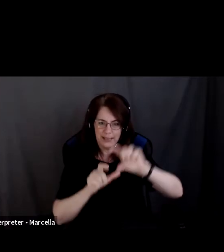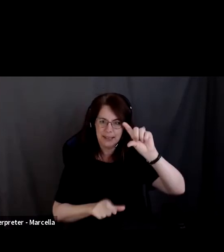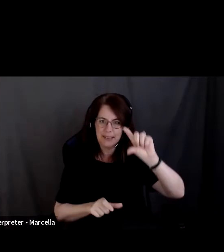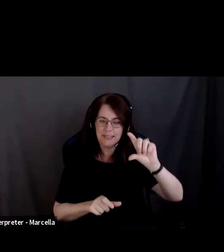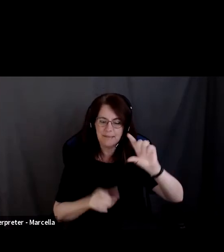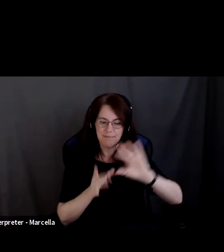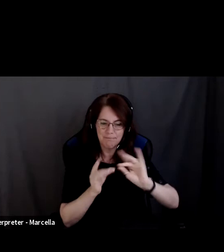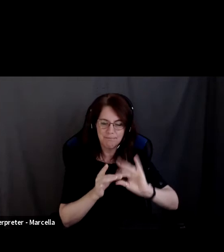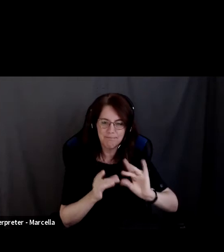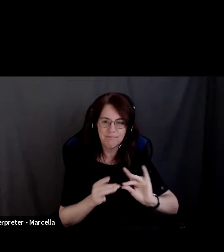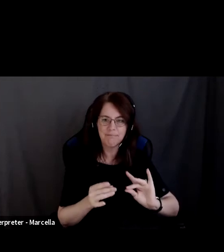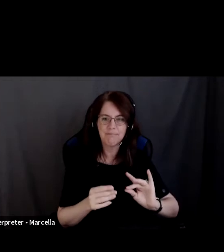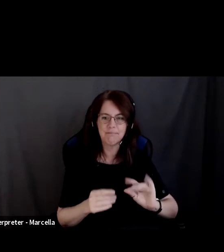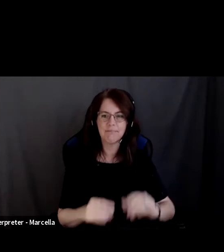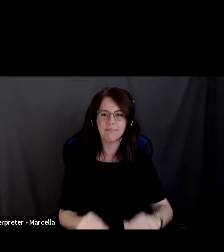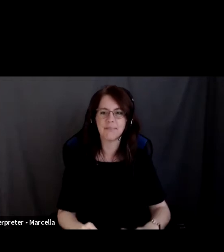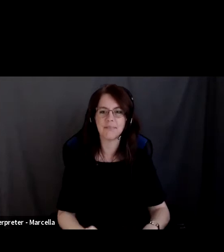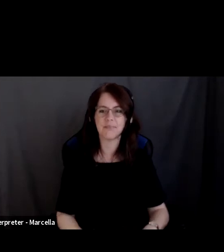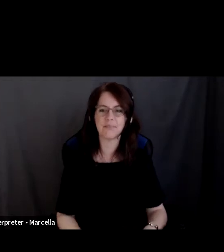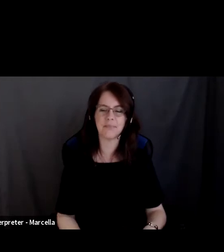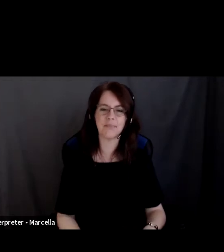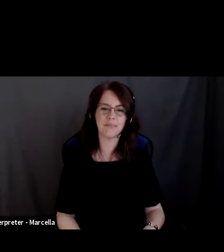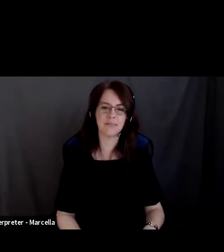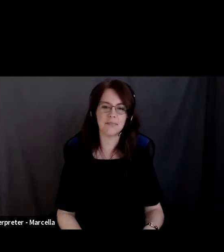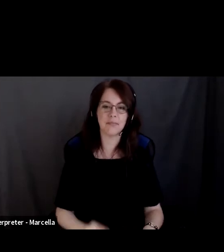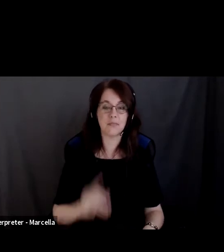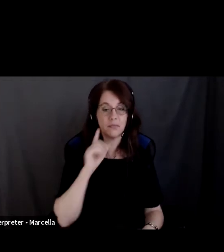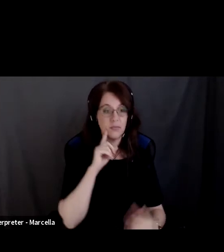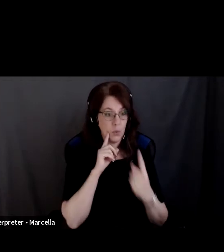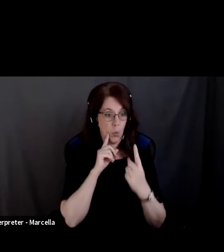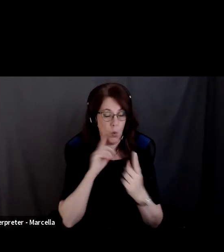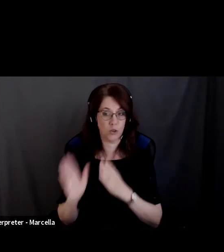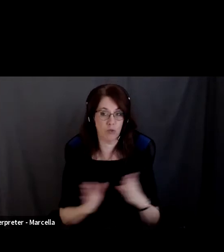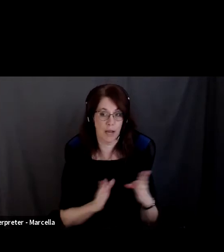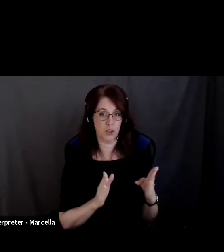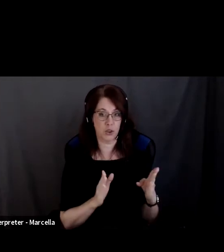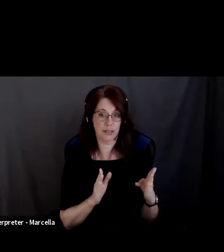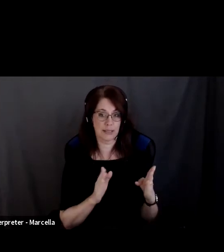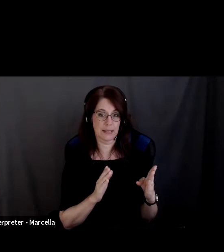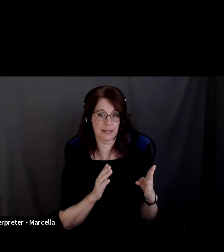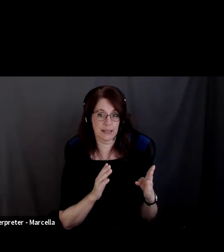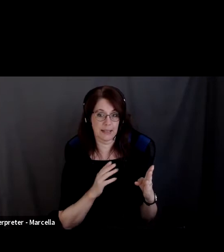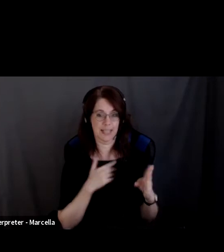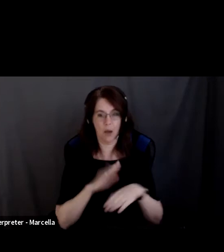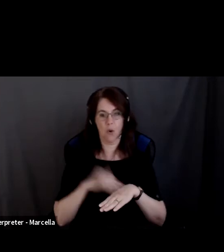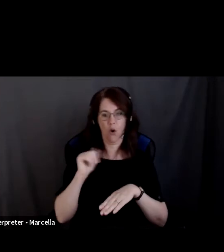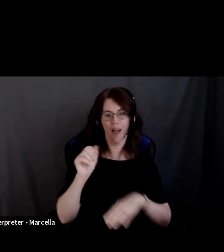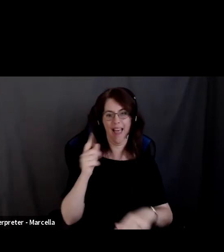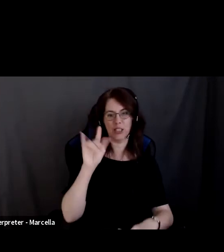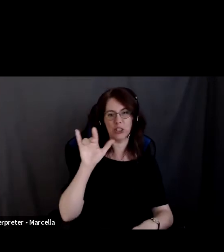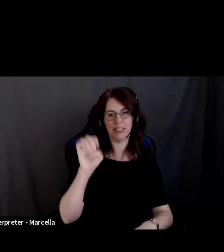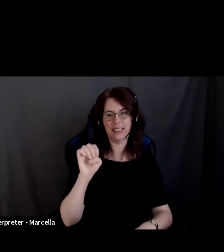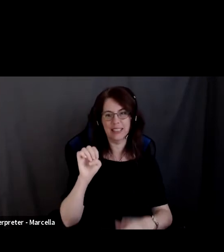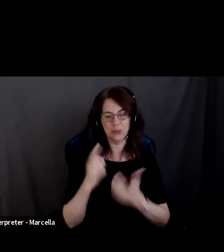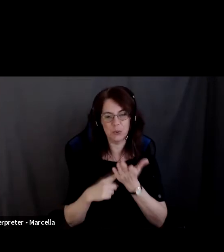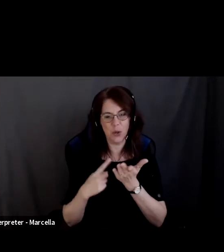chat that we were just talking about. I think that one strategy that I might call on Ashley to talk about a little bit